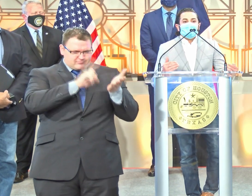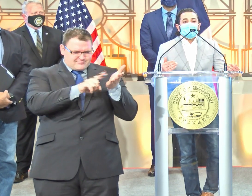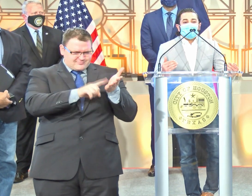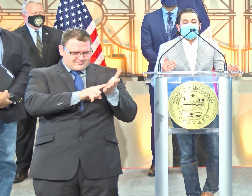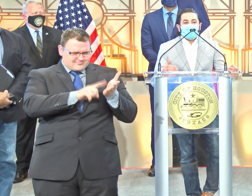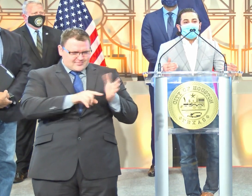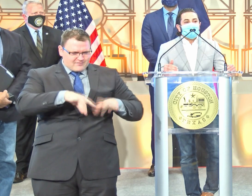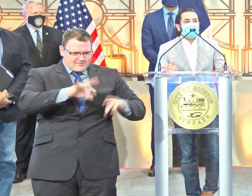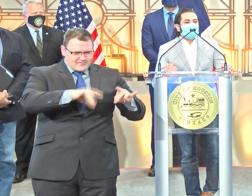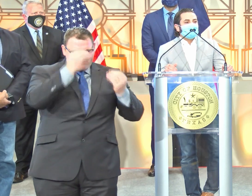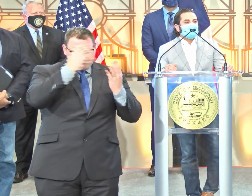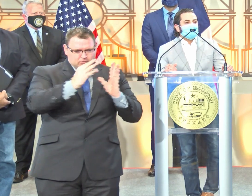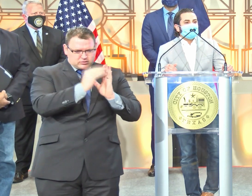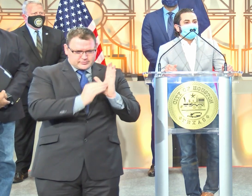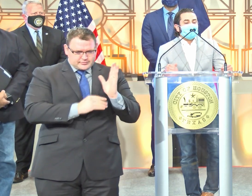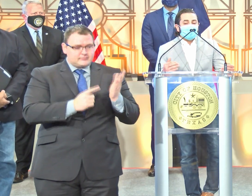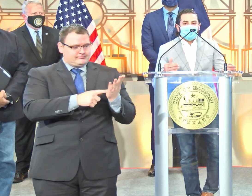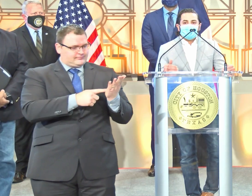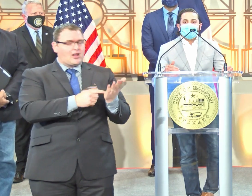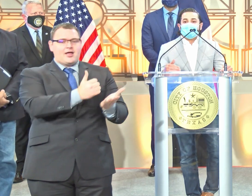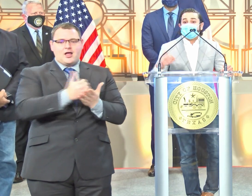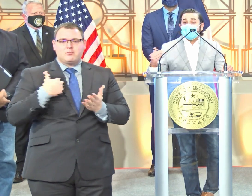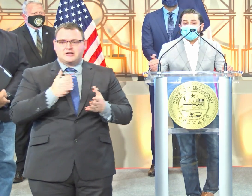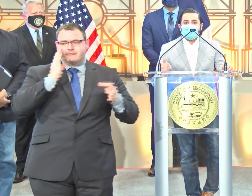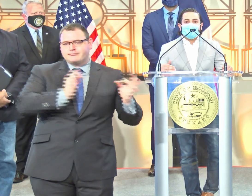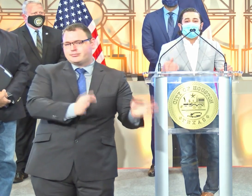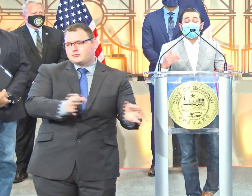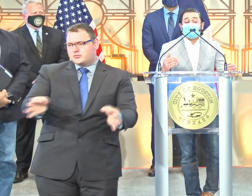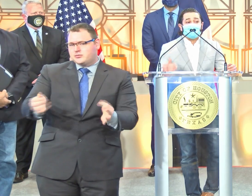accountable for those results. Thanks so much.